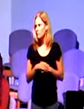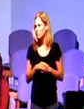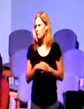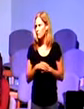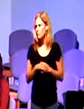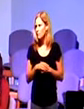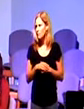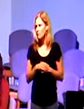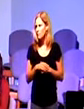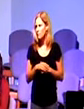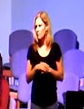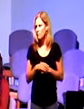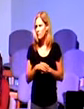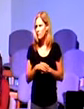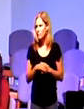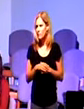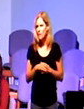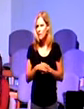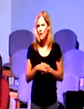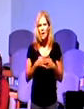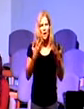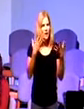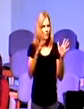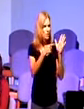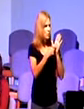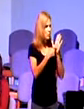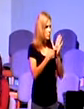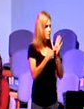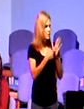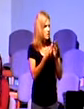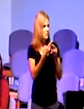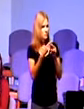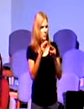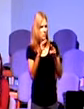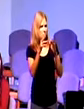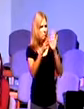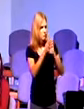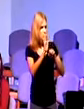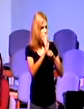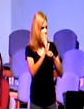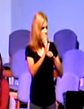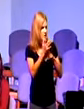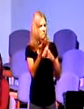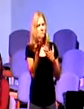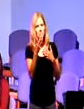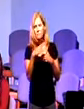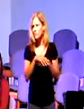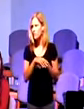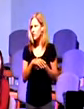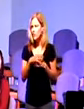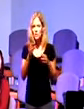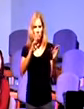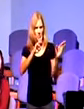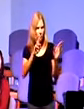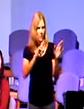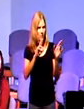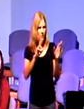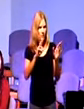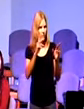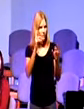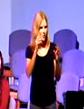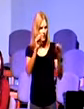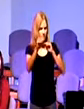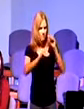and I've shown you some of these real short video clips over the last 6 or 7 years to get ready for the packing